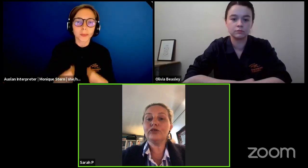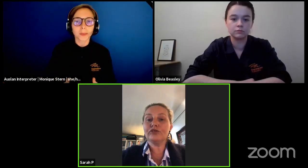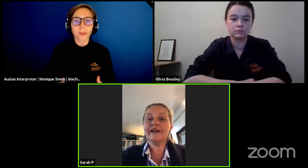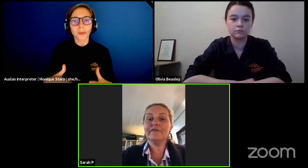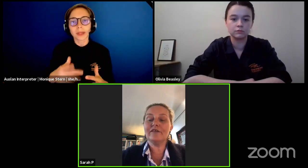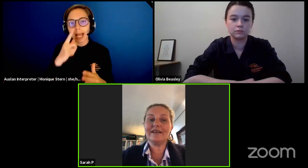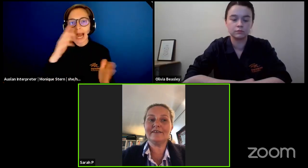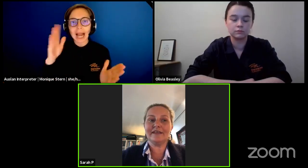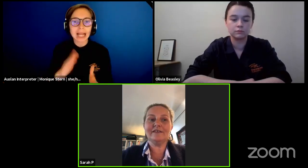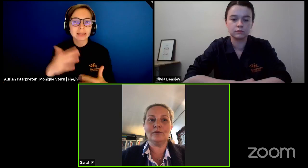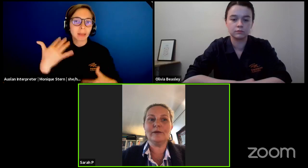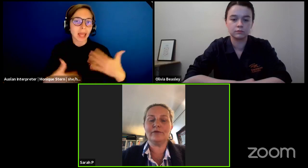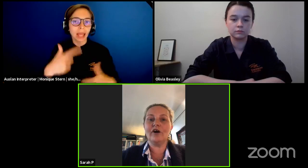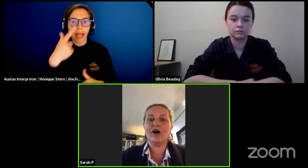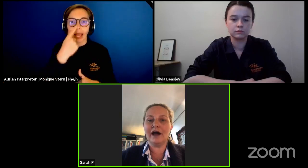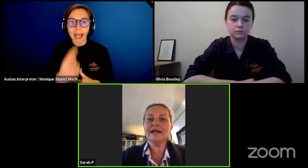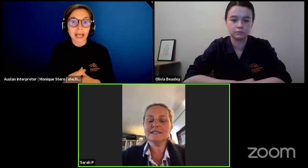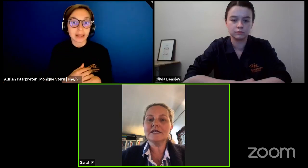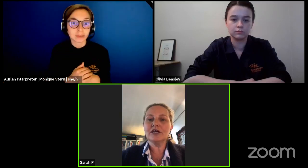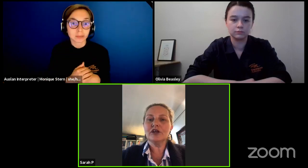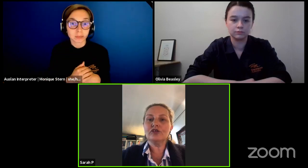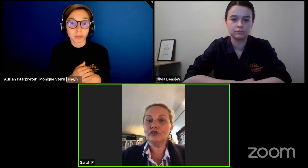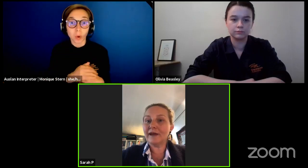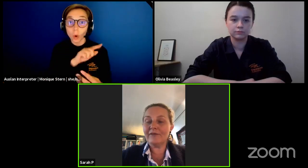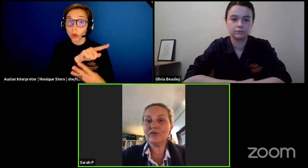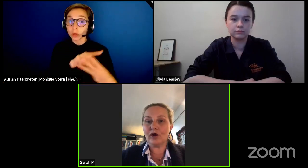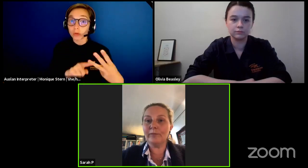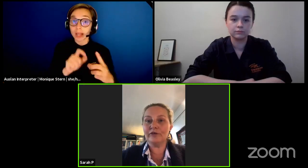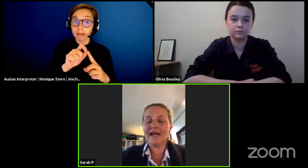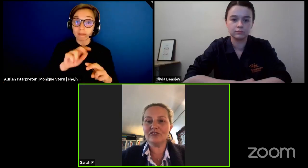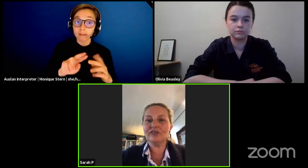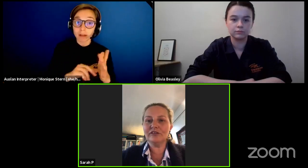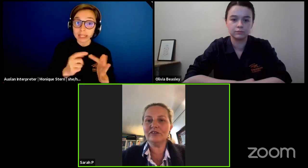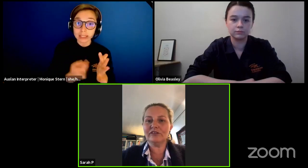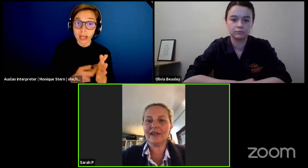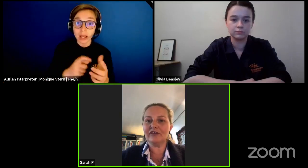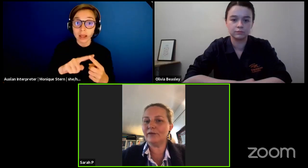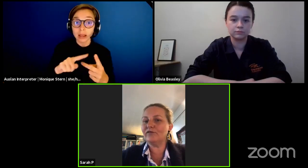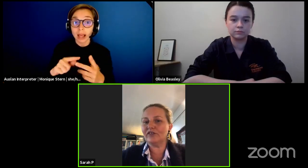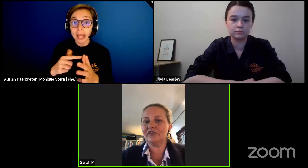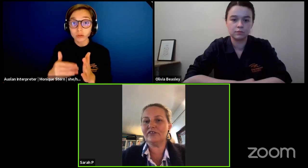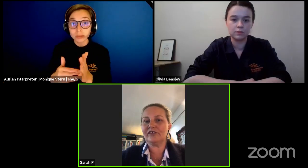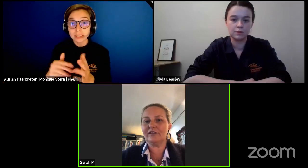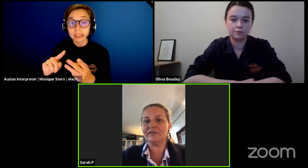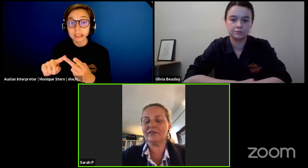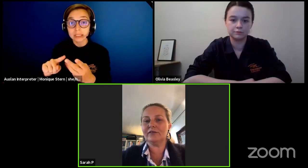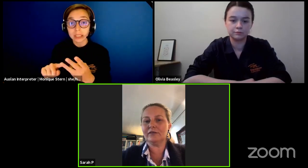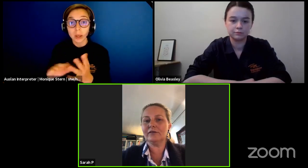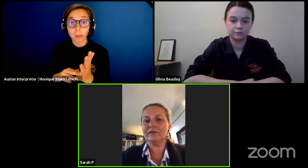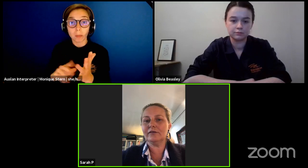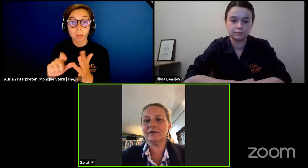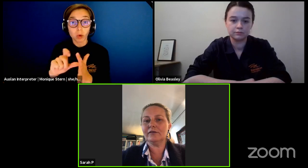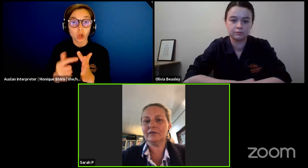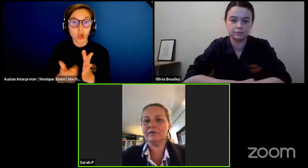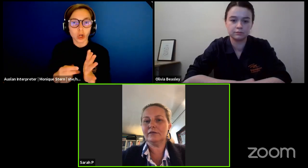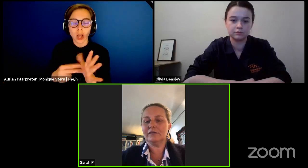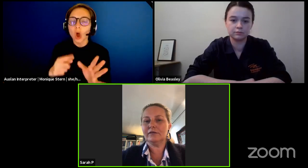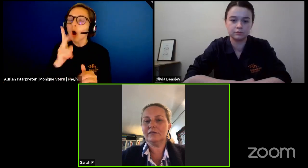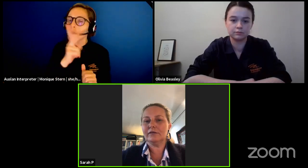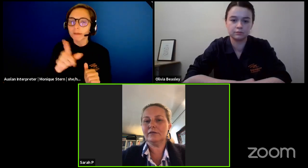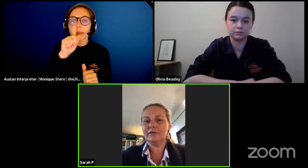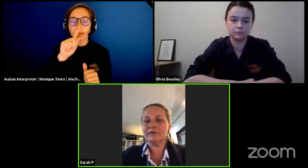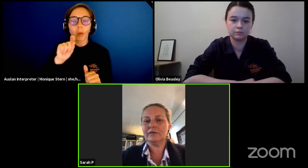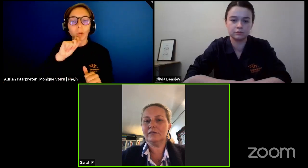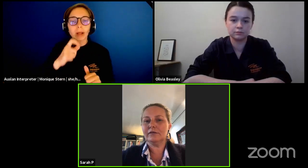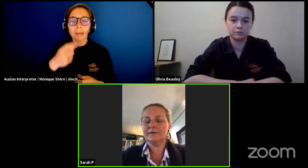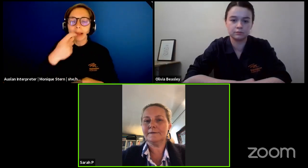So all three of the vaccines that we provide do have common reactions, as we've just discussed.